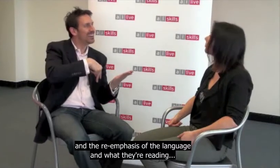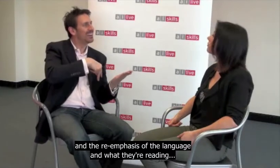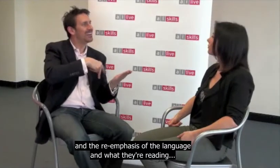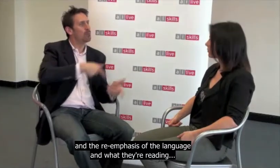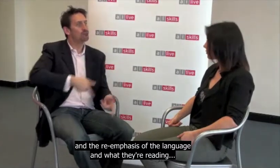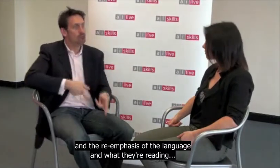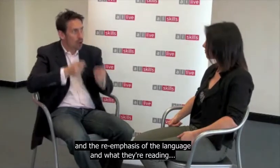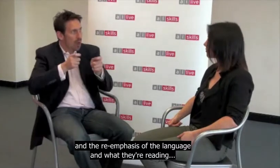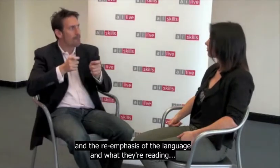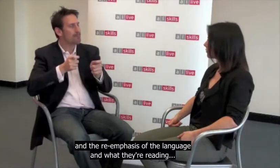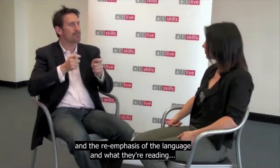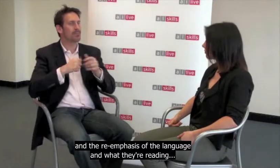and what they are reading.